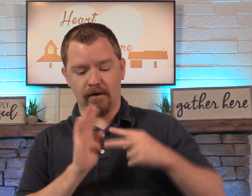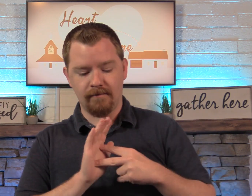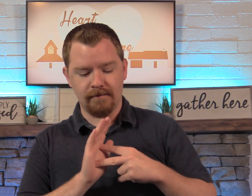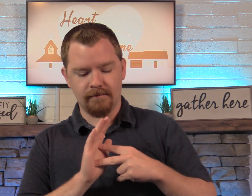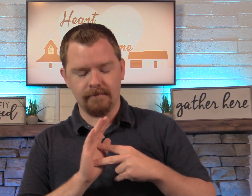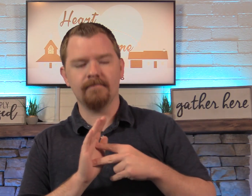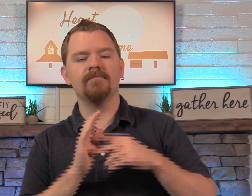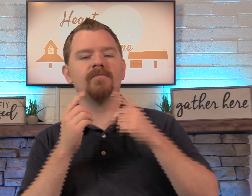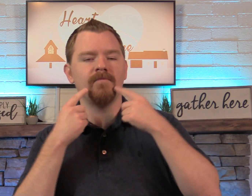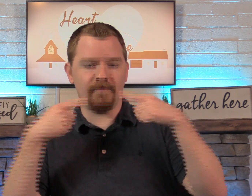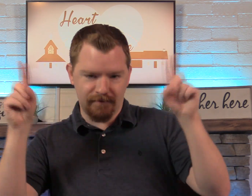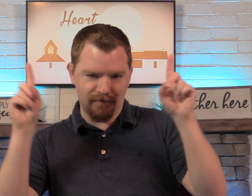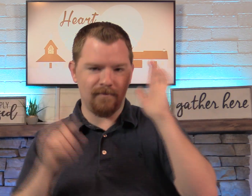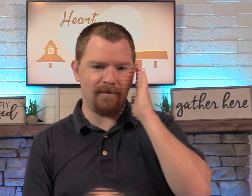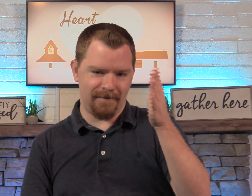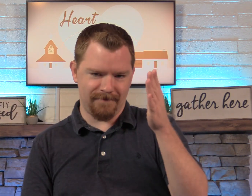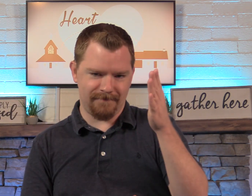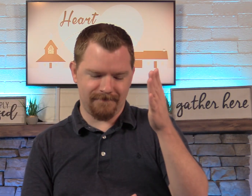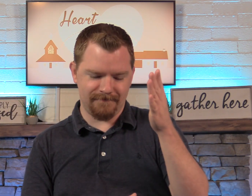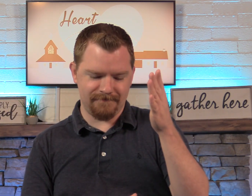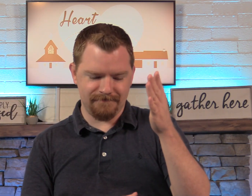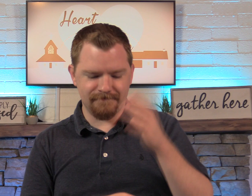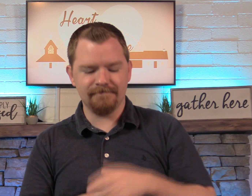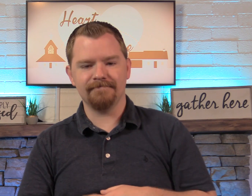the Lord's purpose will prevail."